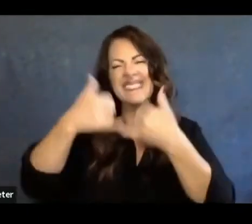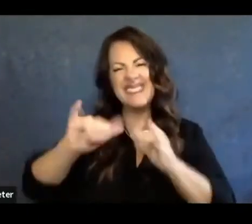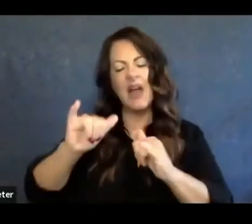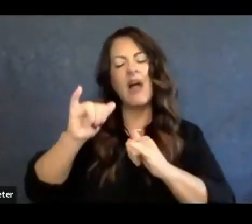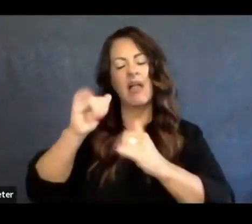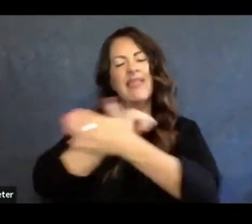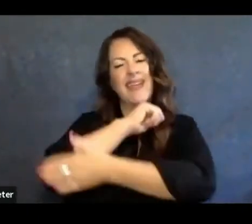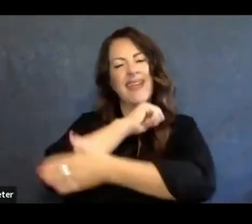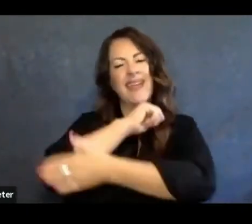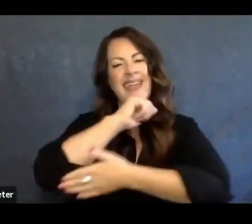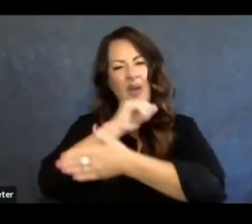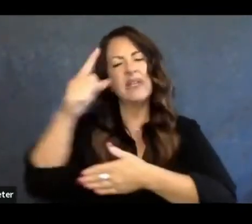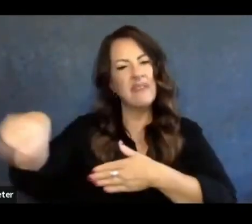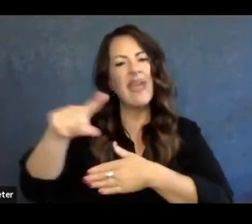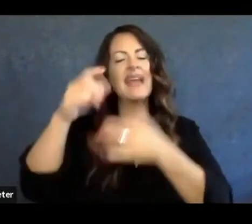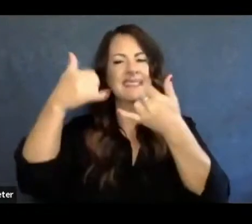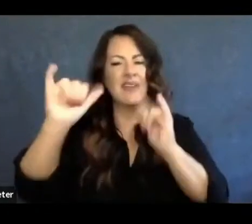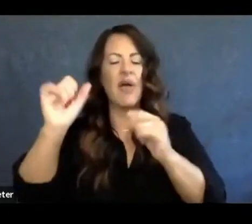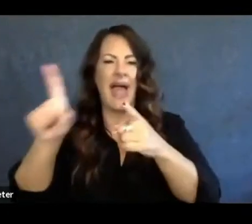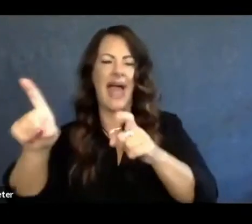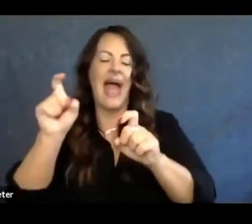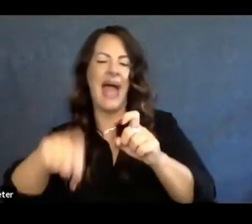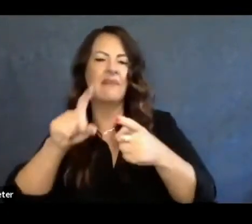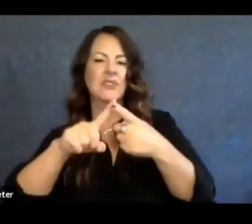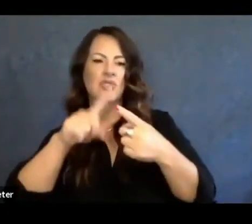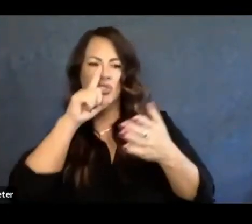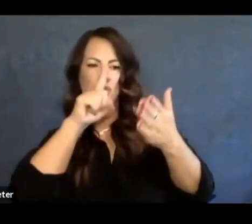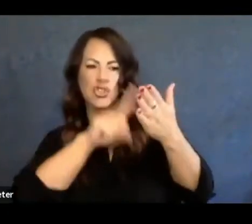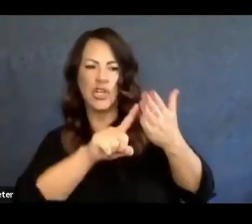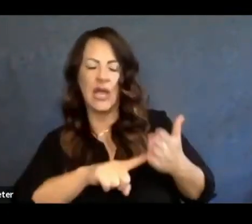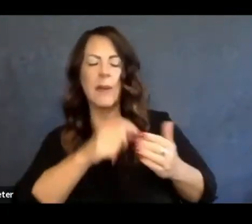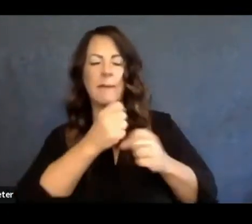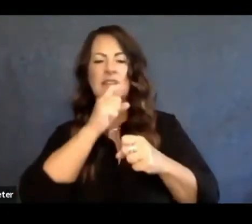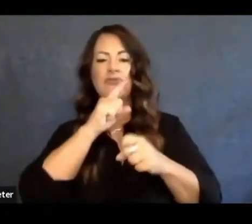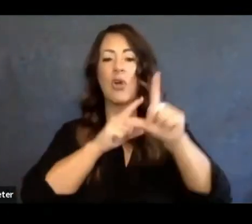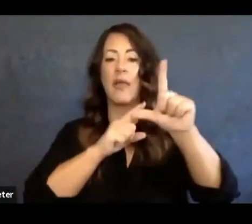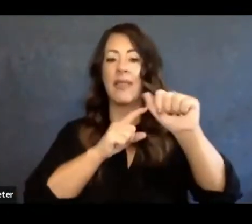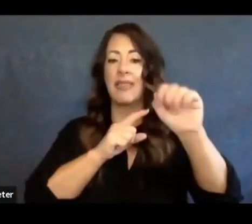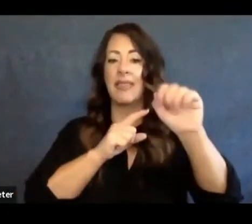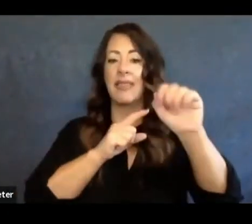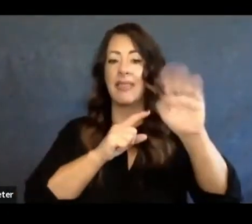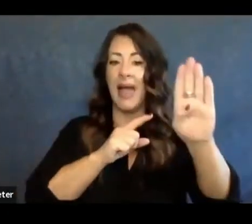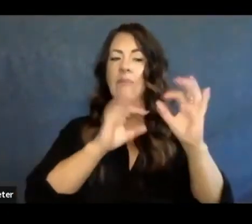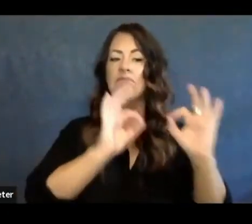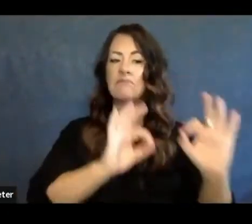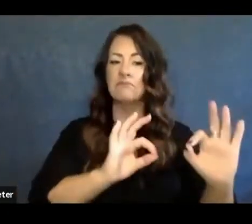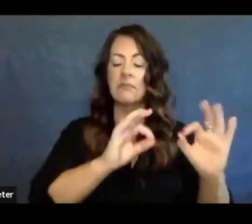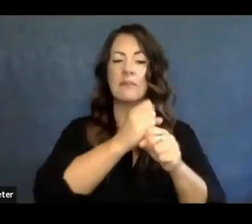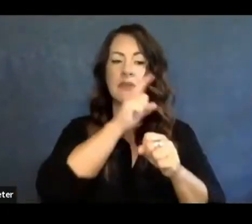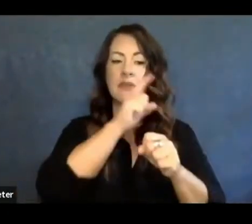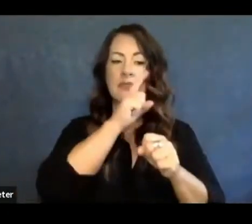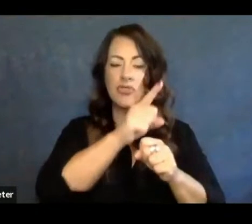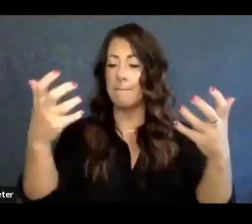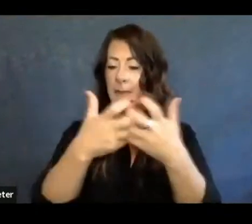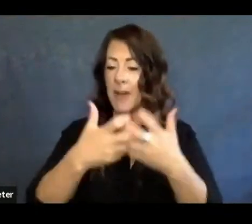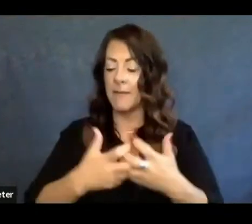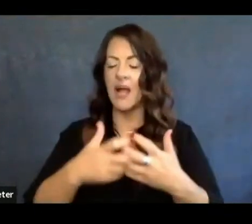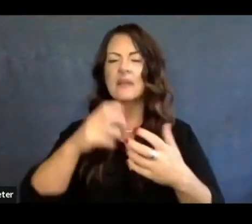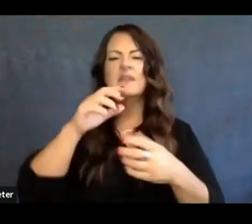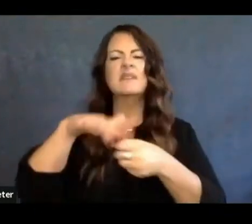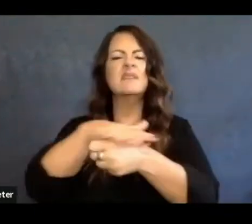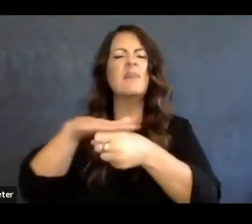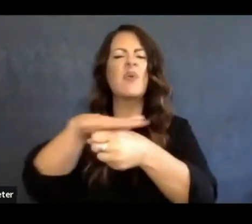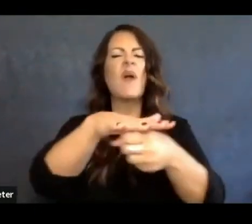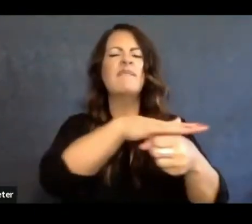do to verify those positive labs and to attach all of the demographic information that we've been talking